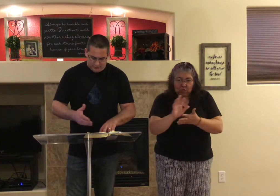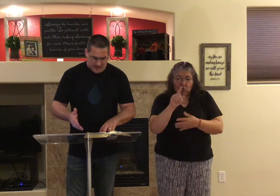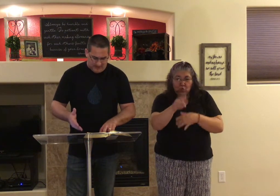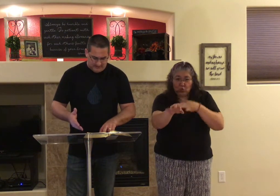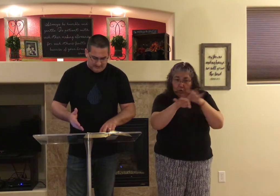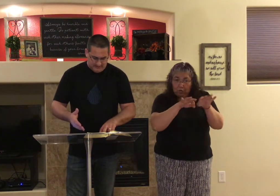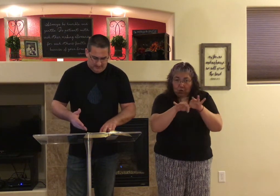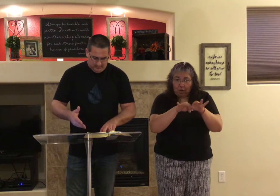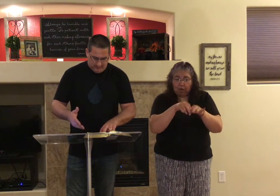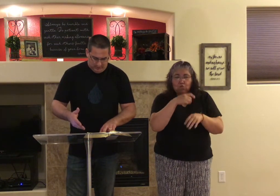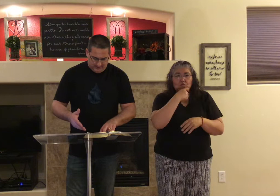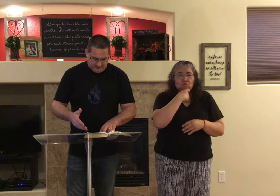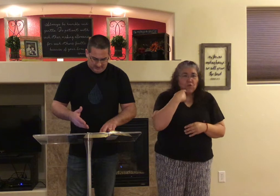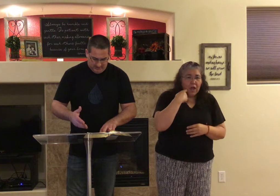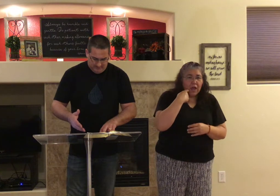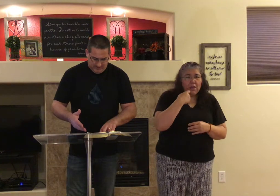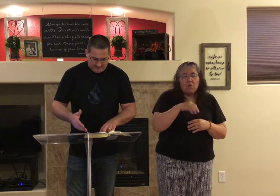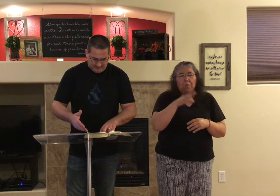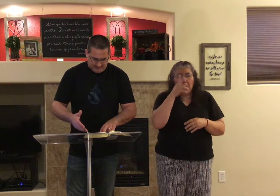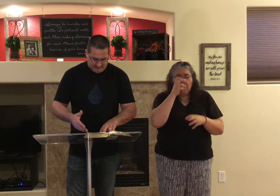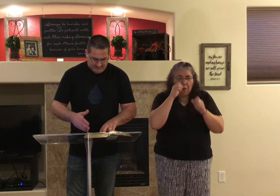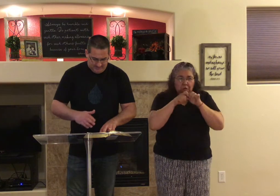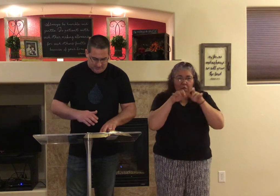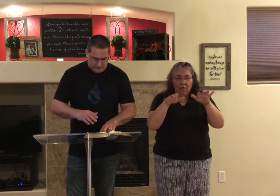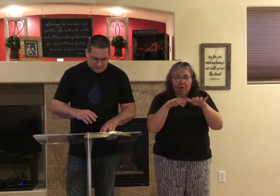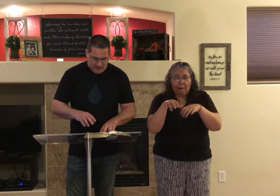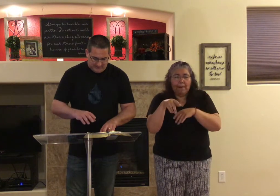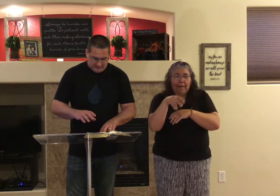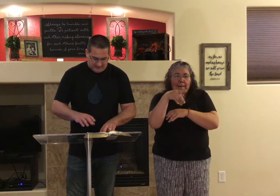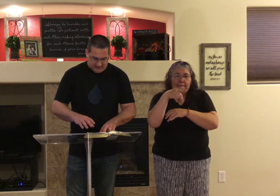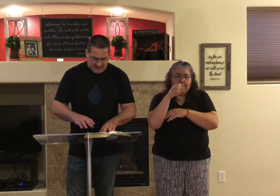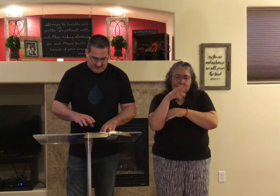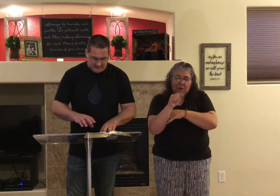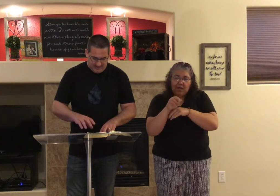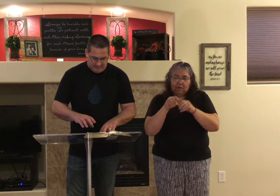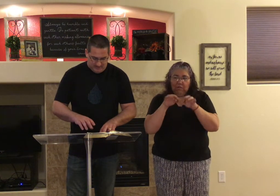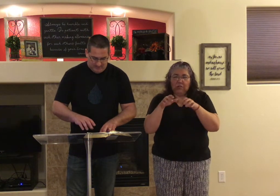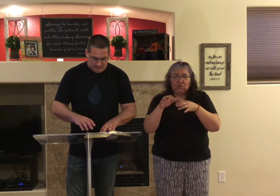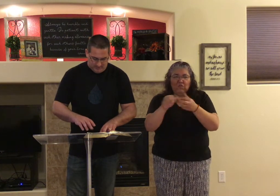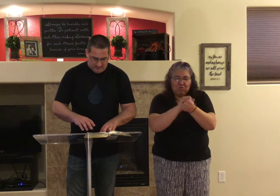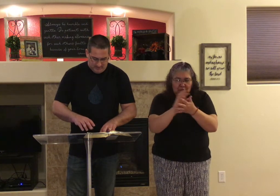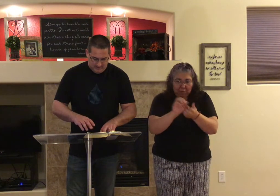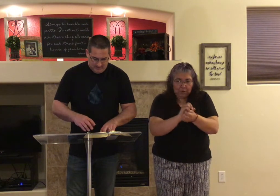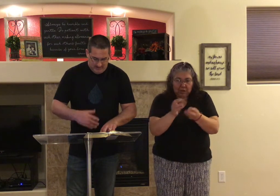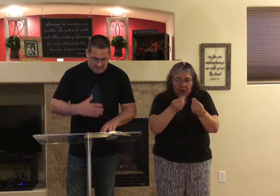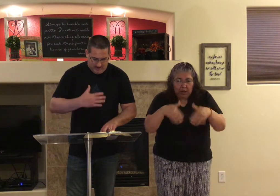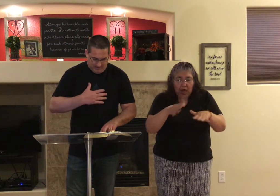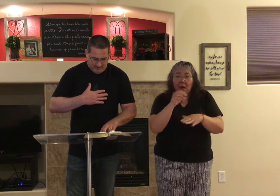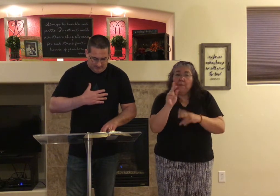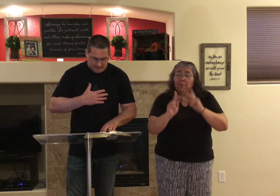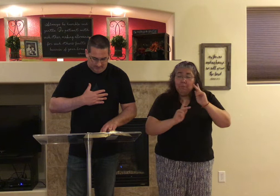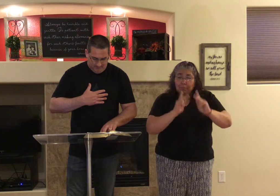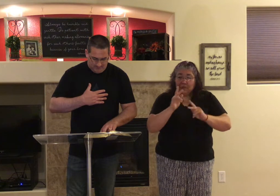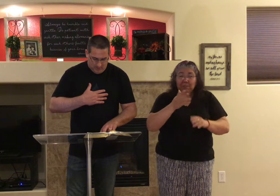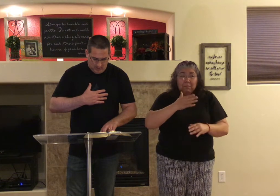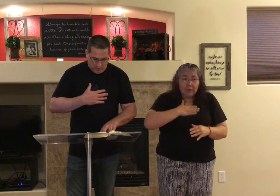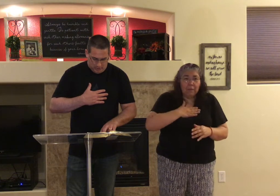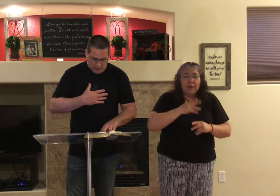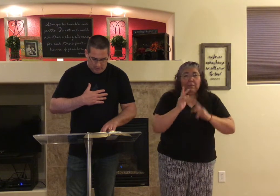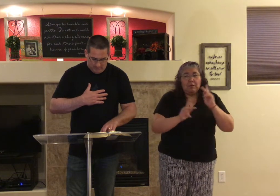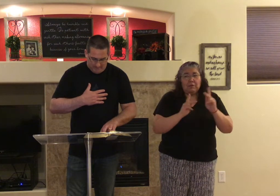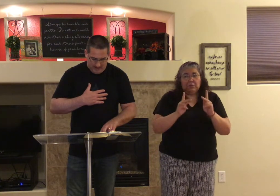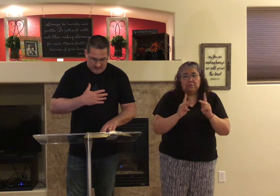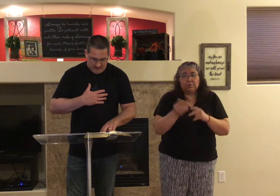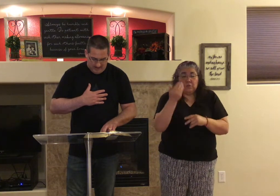described, drought, locusts, pestilence, to ravish the land and people, and my people, who